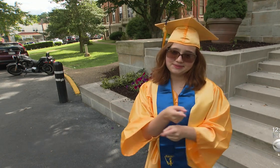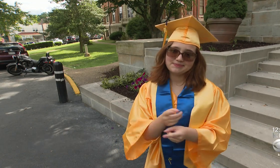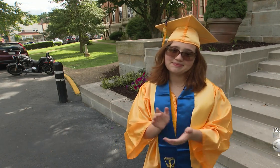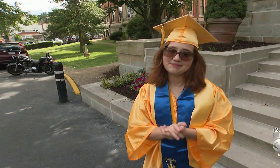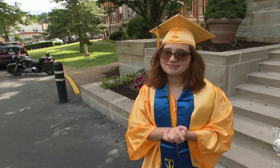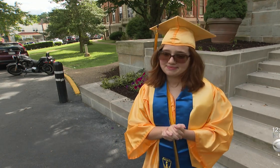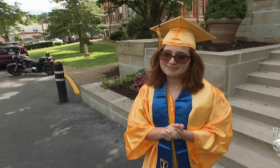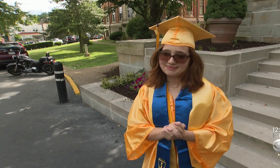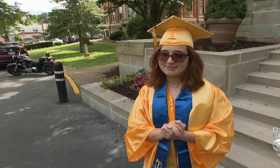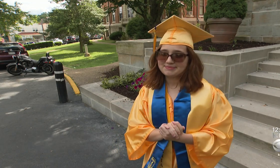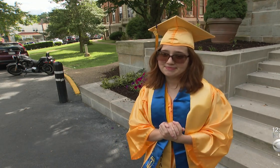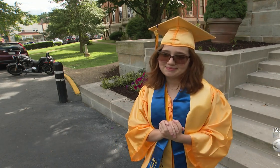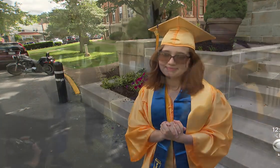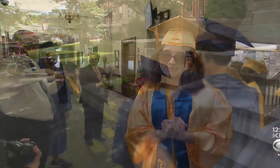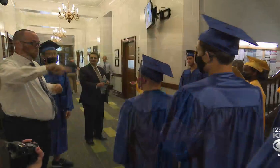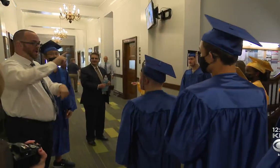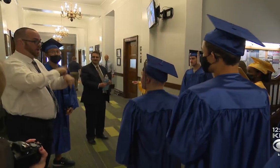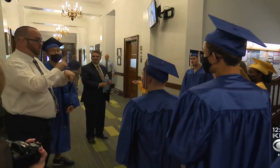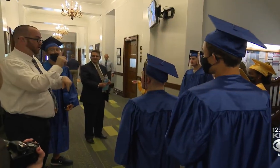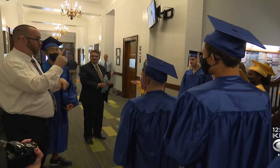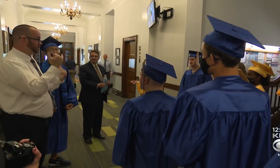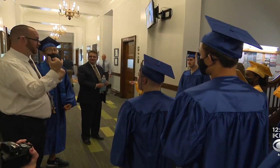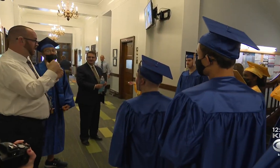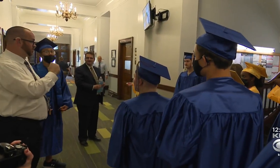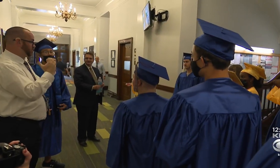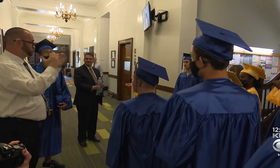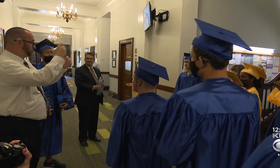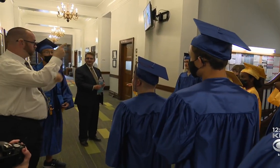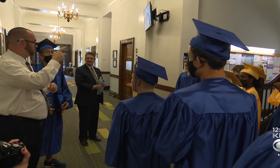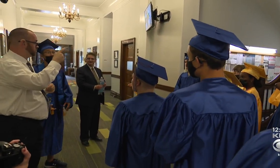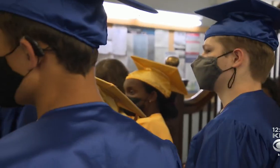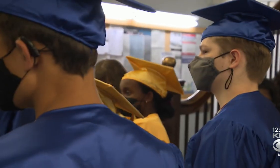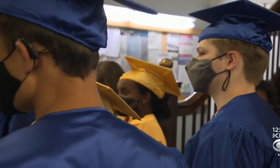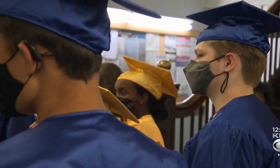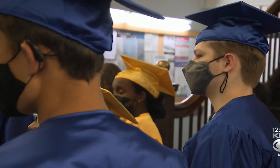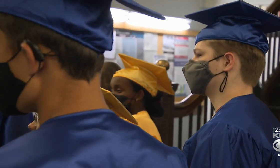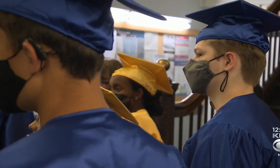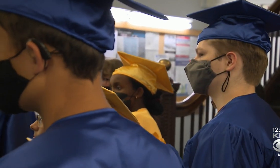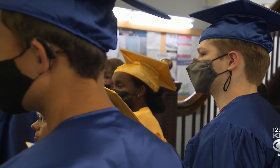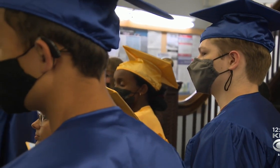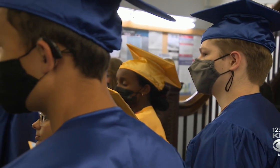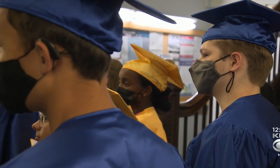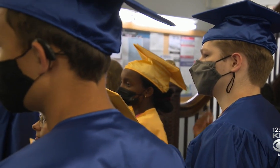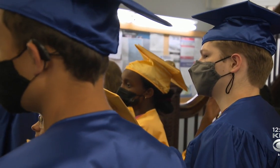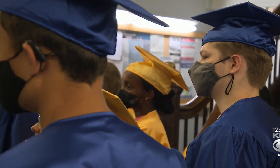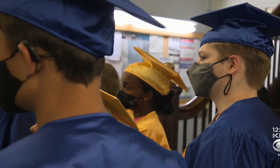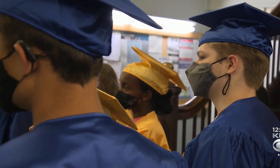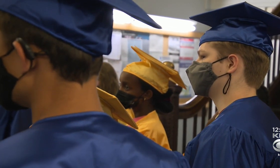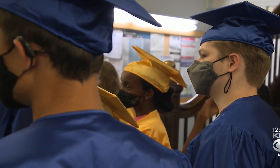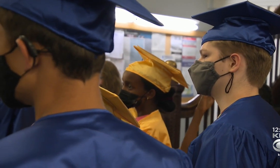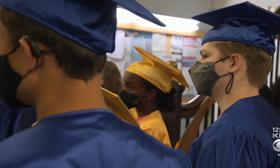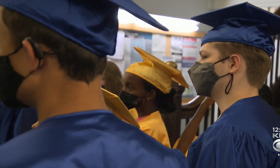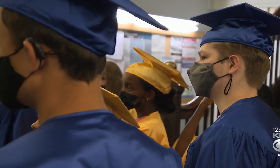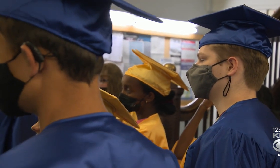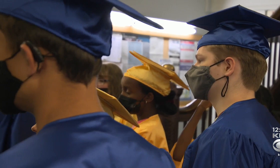Thank you all. The students officially graduate tonight at seven o'clock and we here at KDKA want to say congratulations.